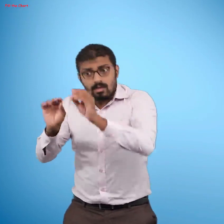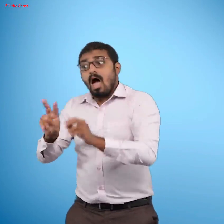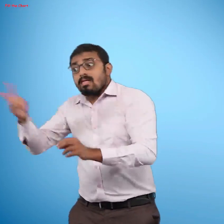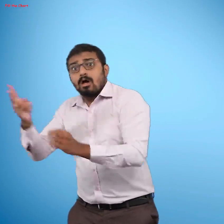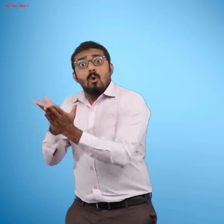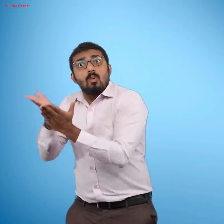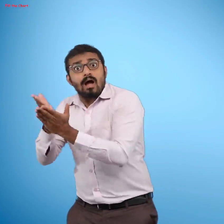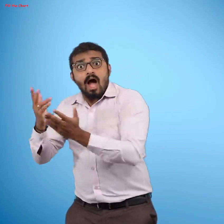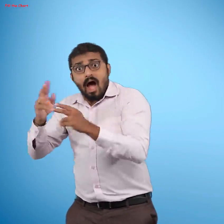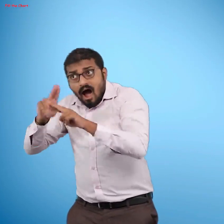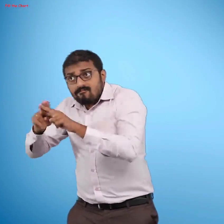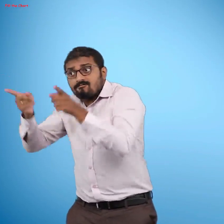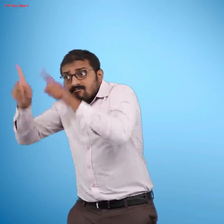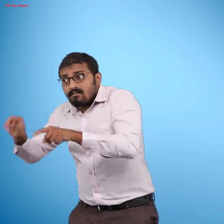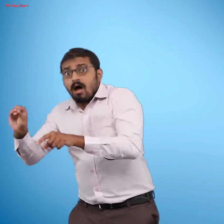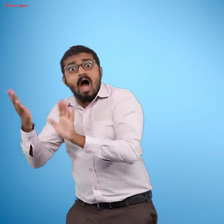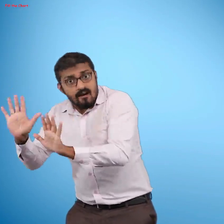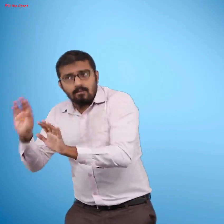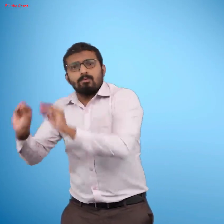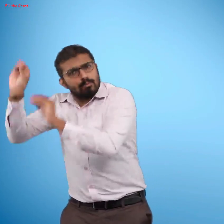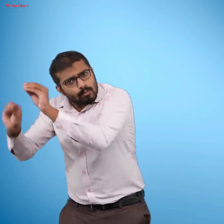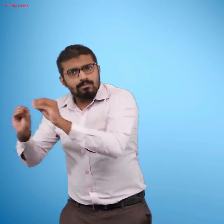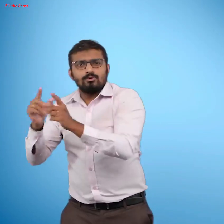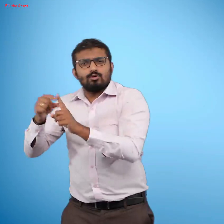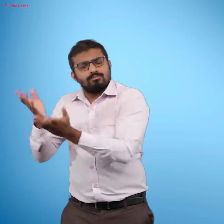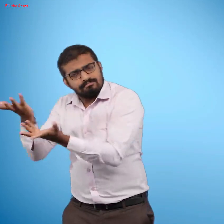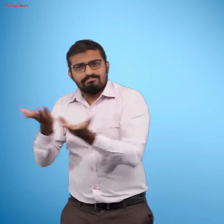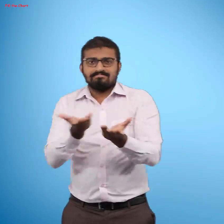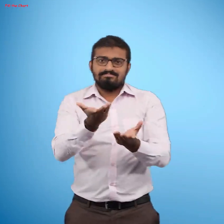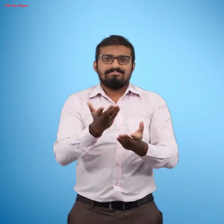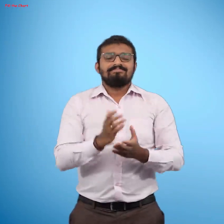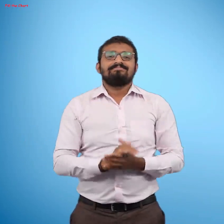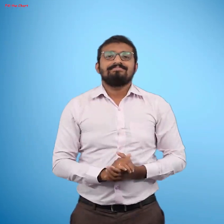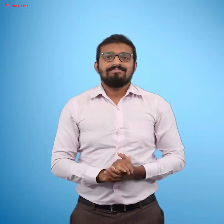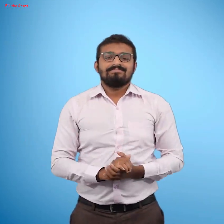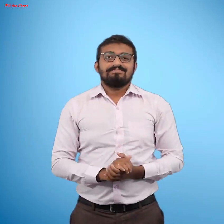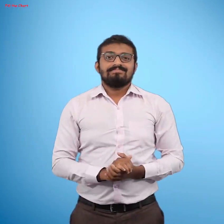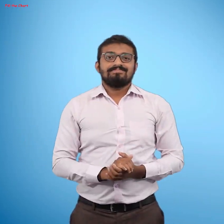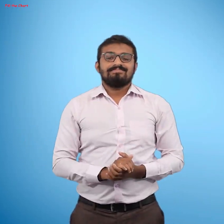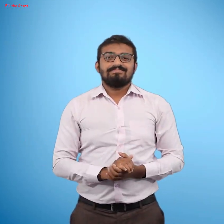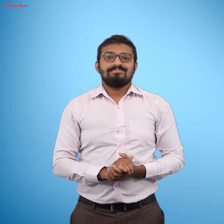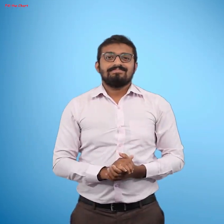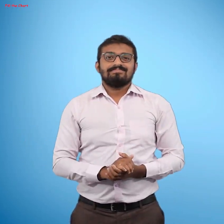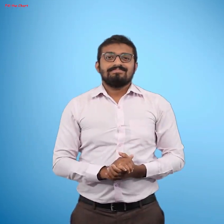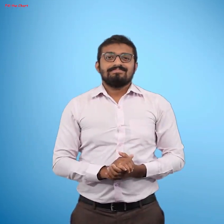with 24 written at the bottom in a ball and the connecting lines drawn for you to